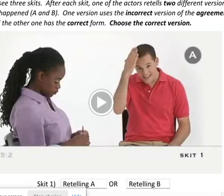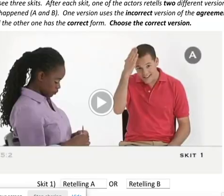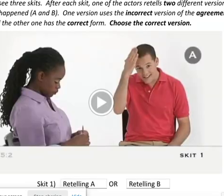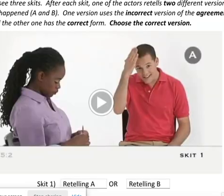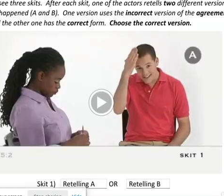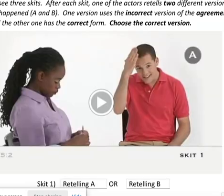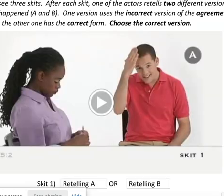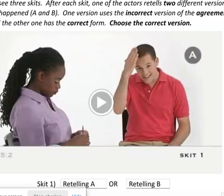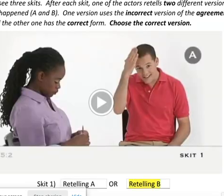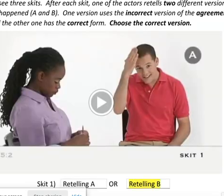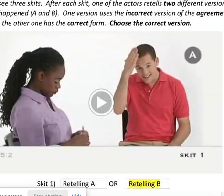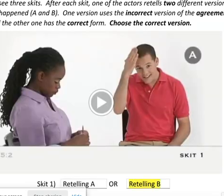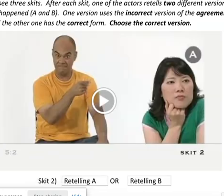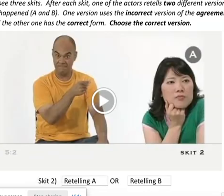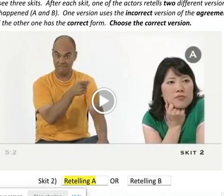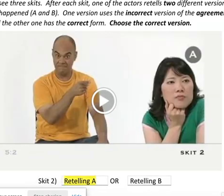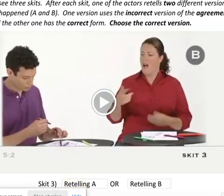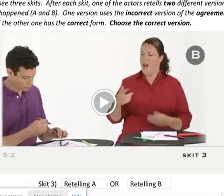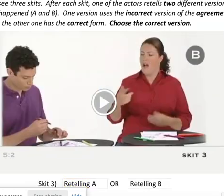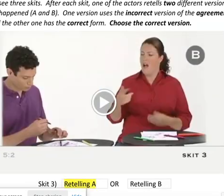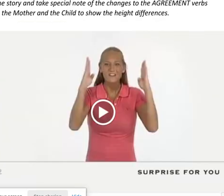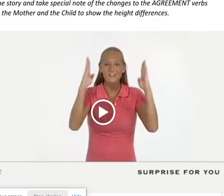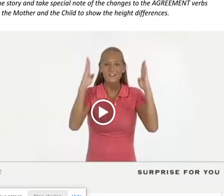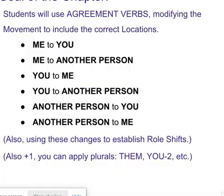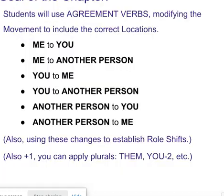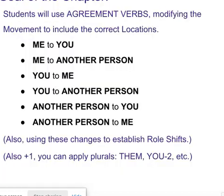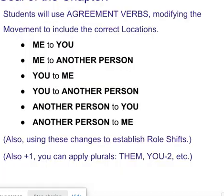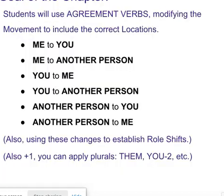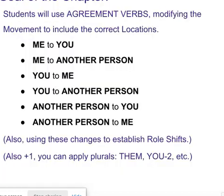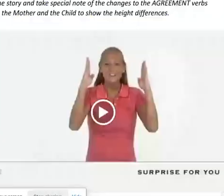answers, highlight them at the bottom. So